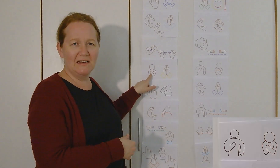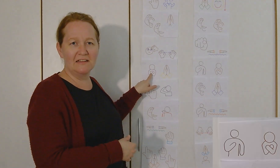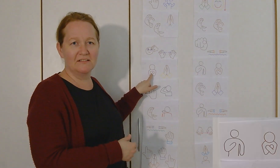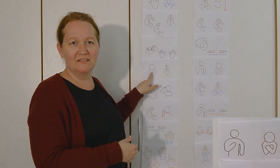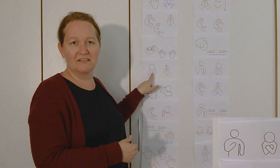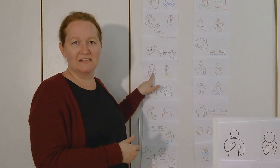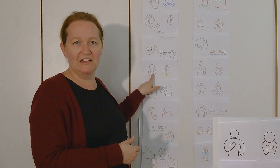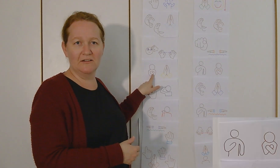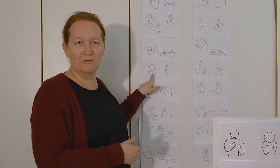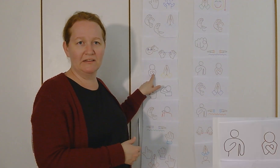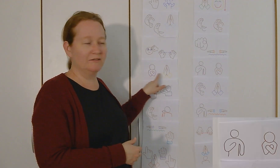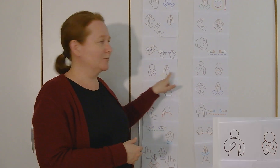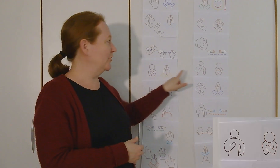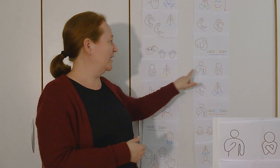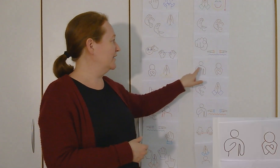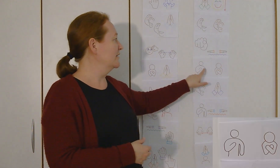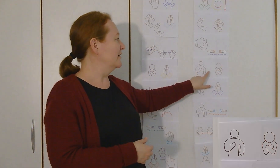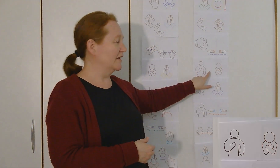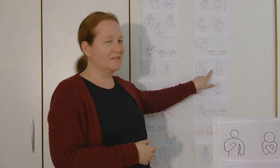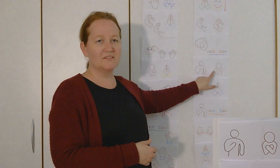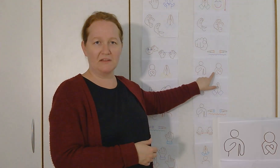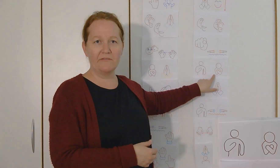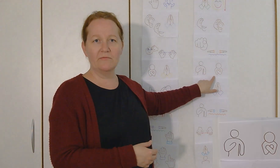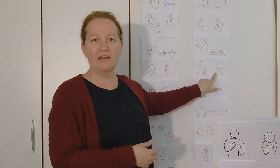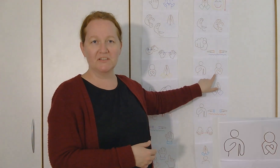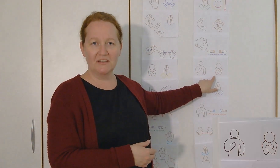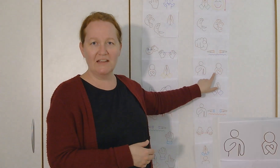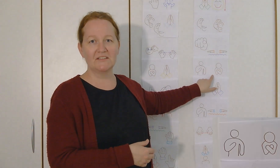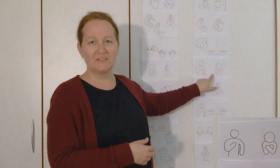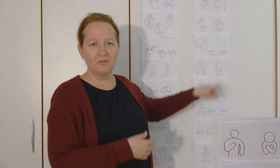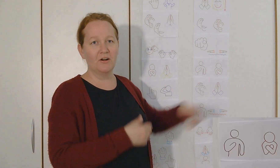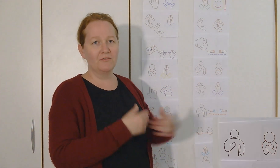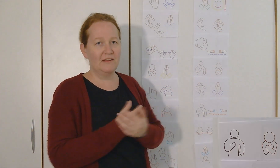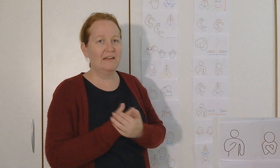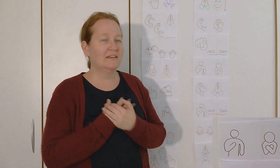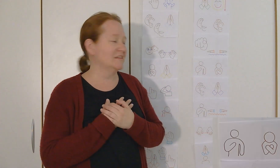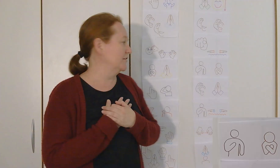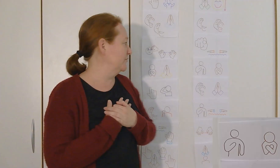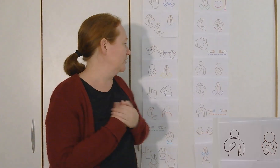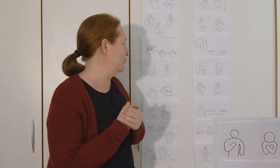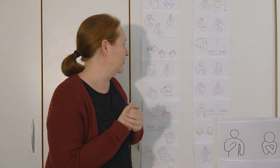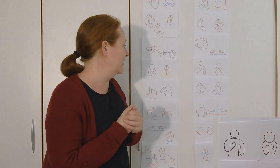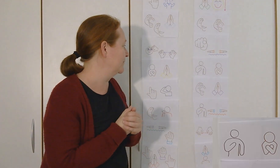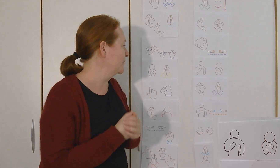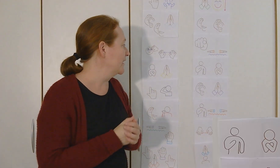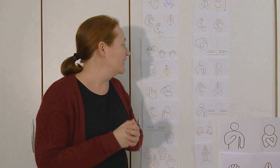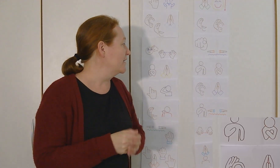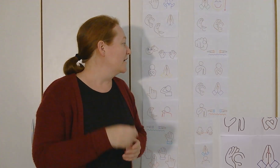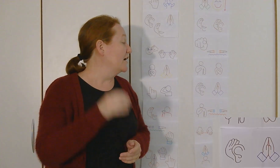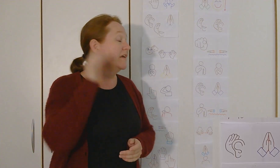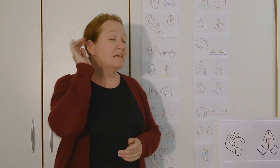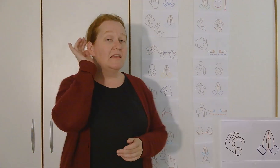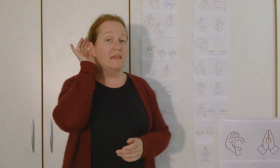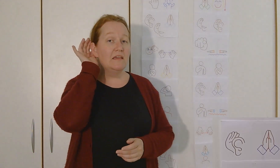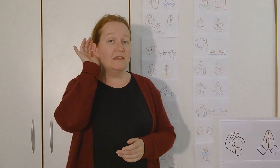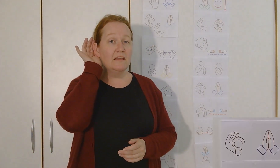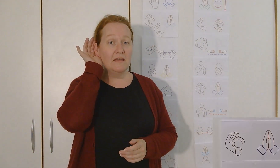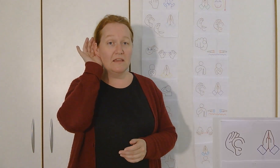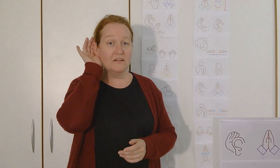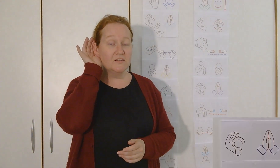feeling this love while they were praying, and this affirmation, yes, you are feeling his love while you're praying. He hears